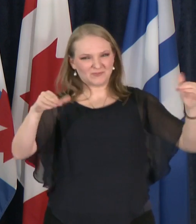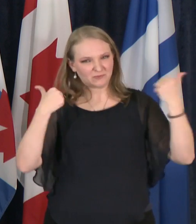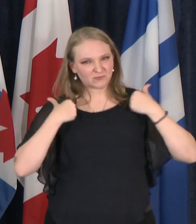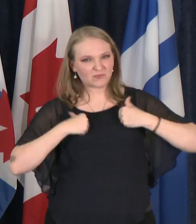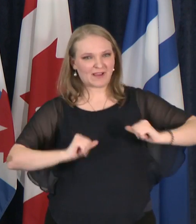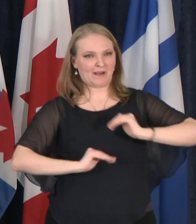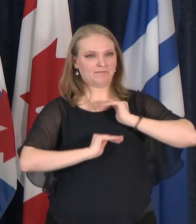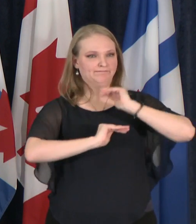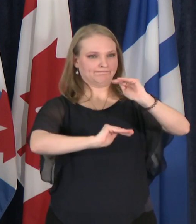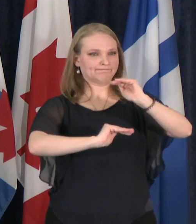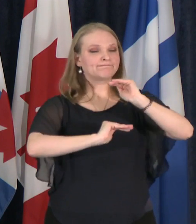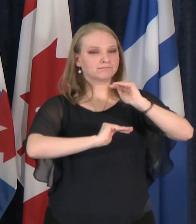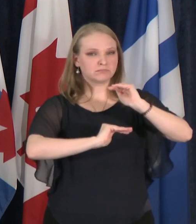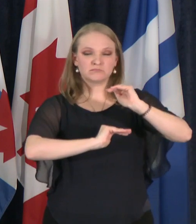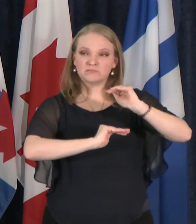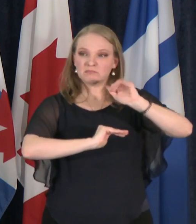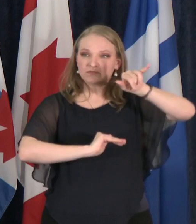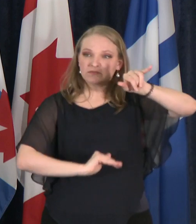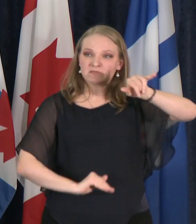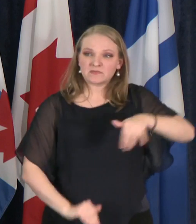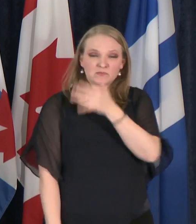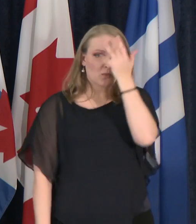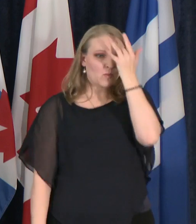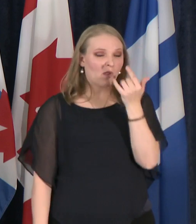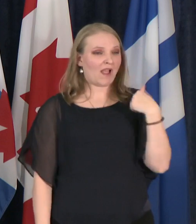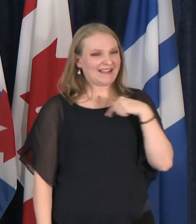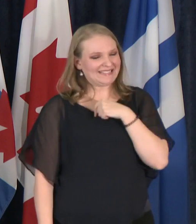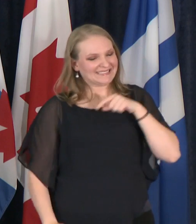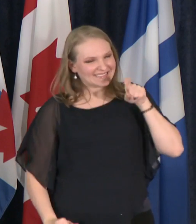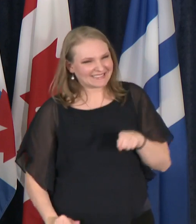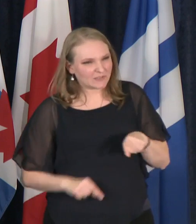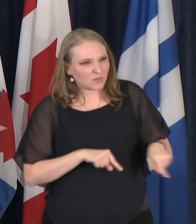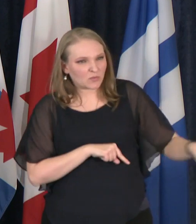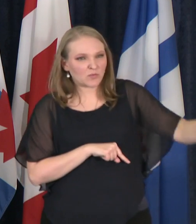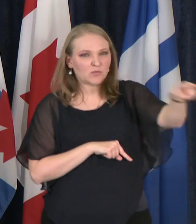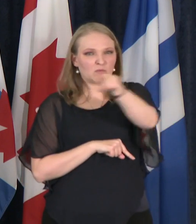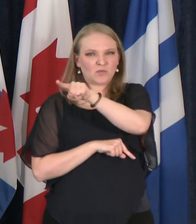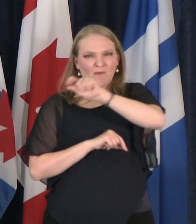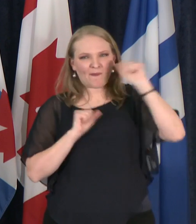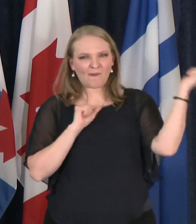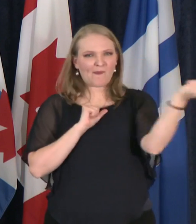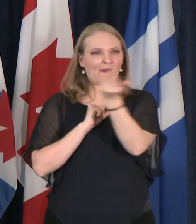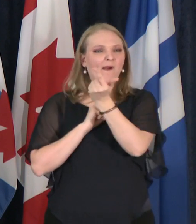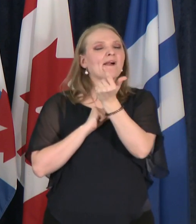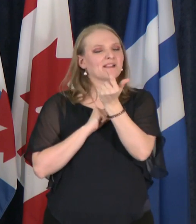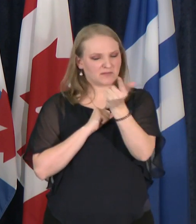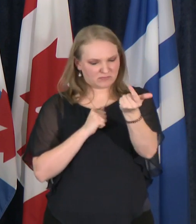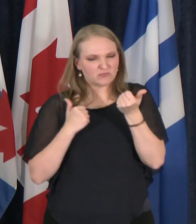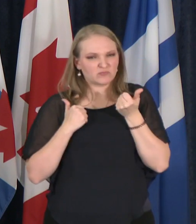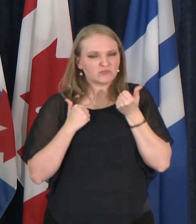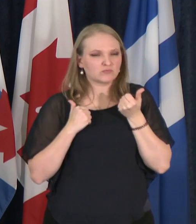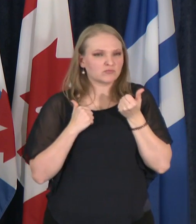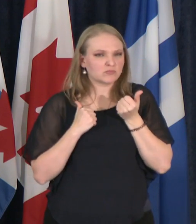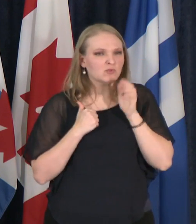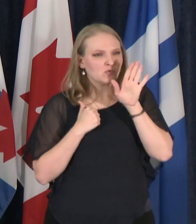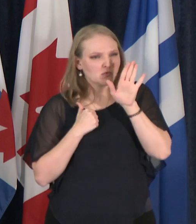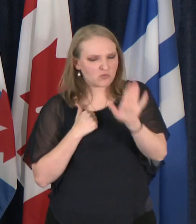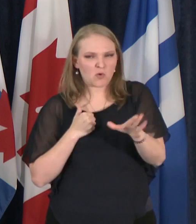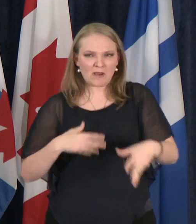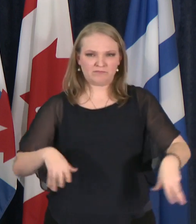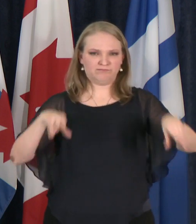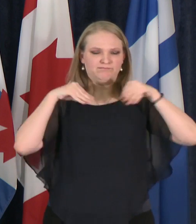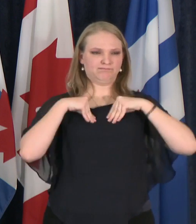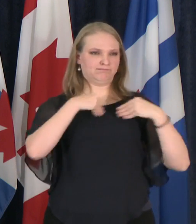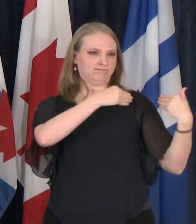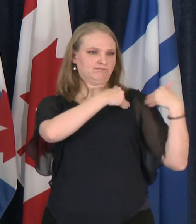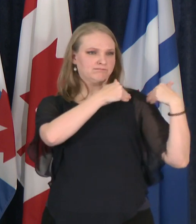This is why I need each and every one of you to do your part for the well-being of